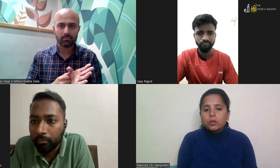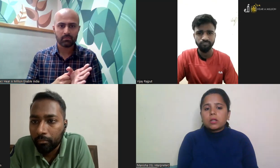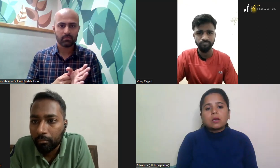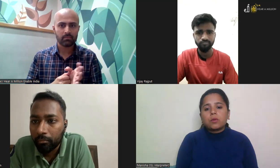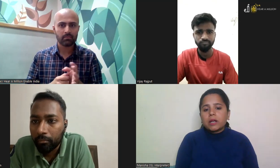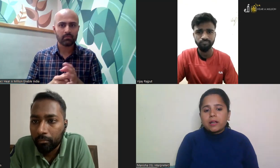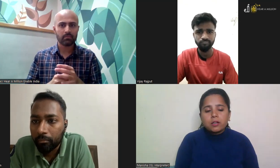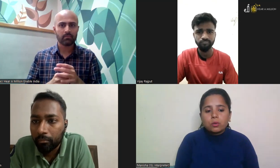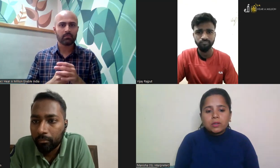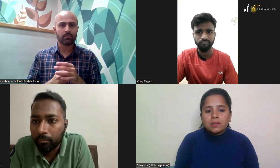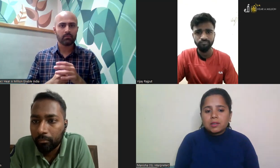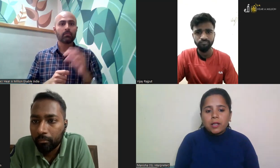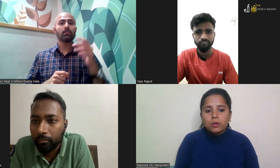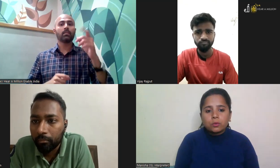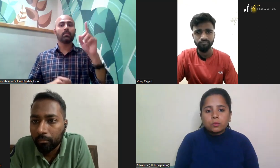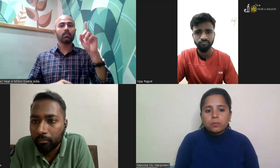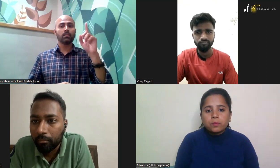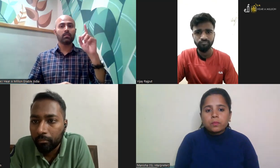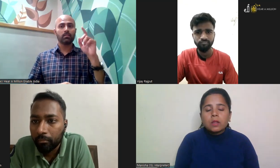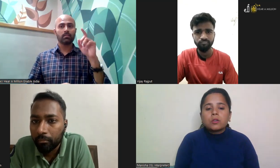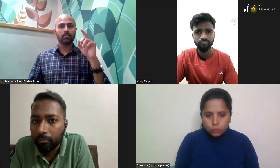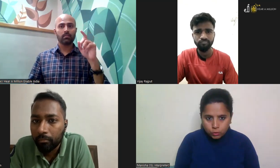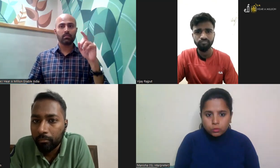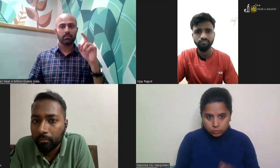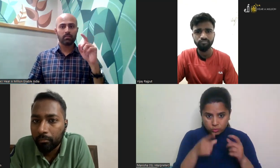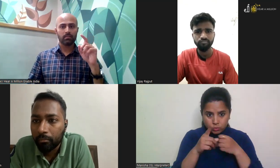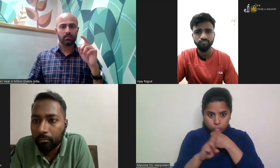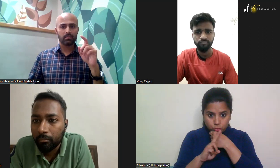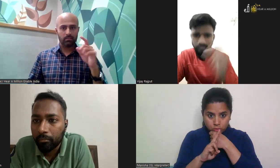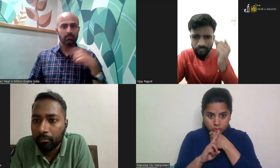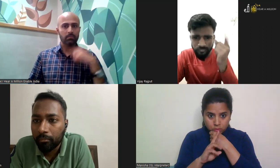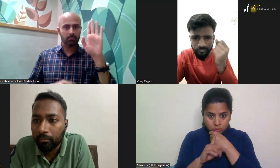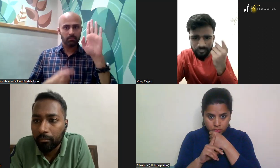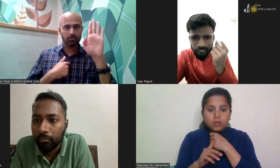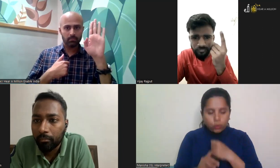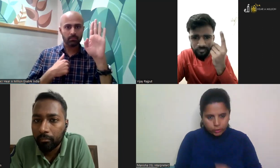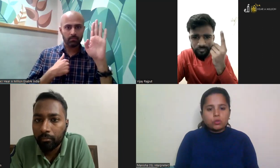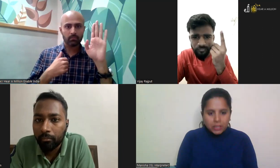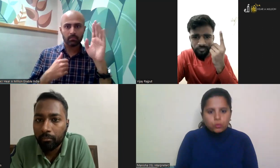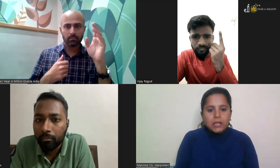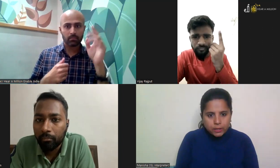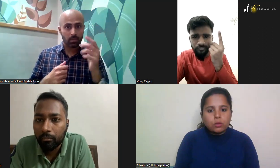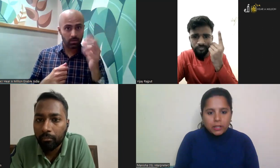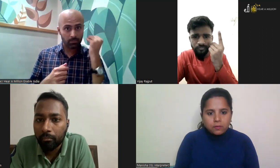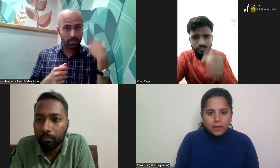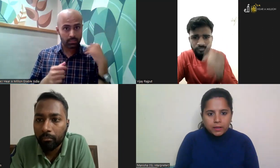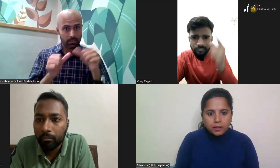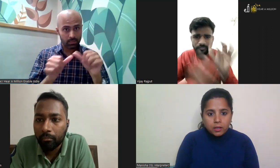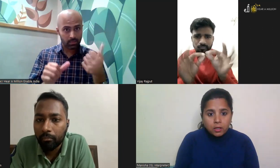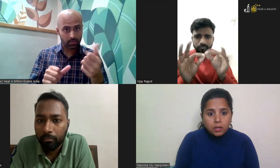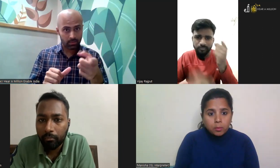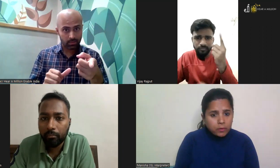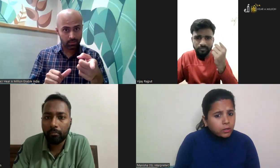use. What do you think? What I can do in this scenario? So okay, Tushar would like to